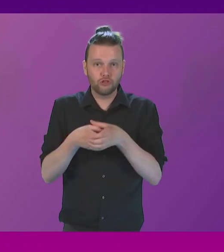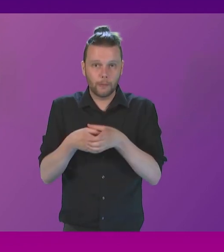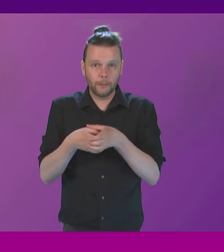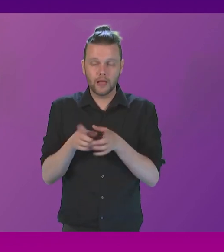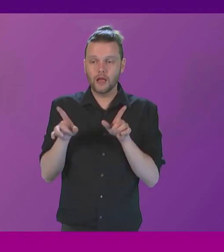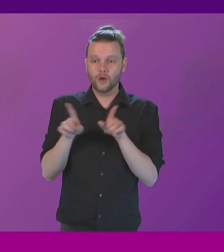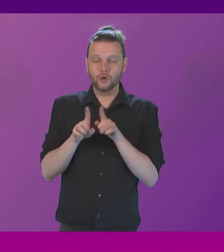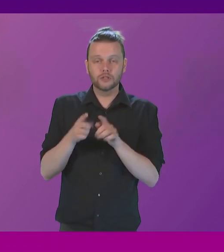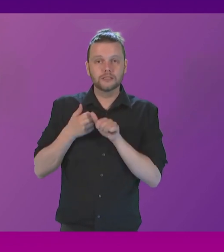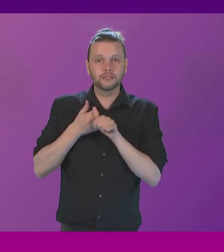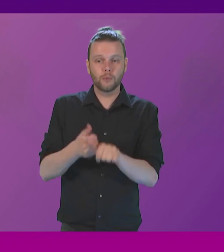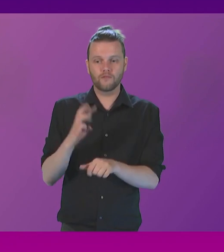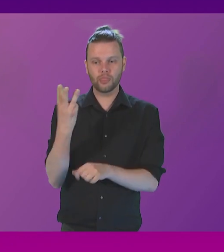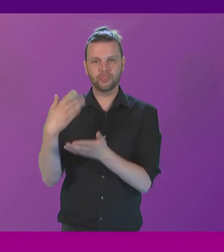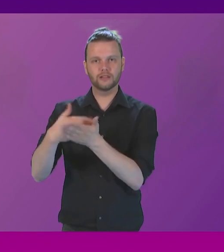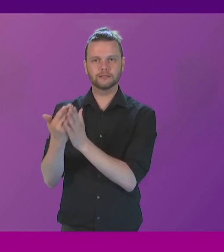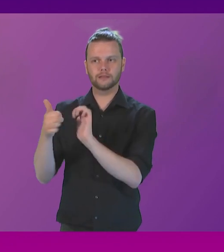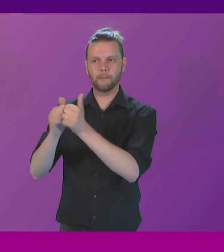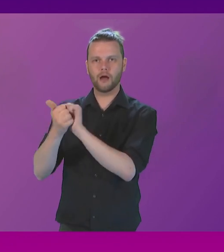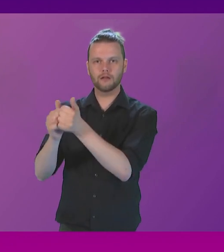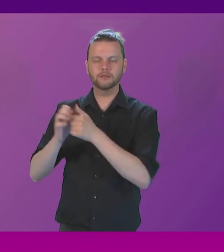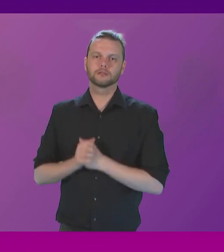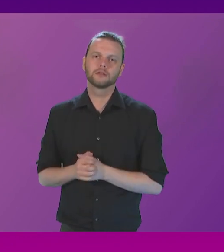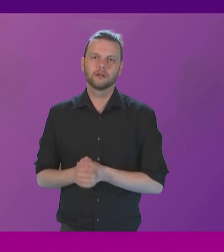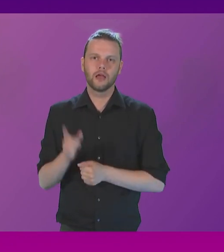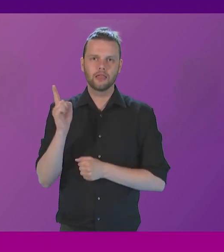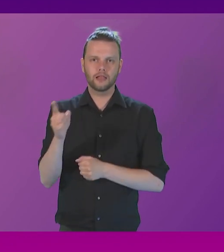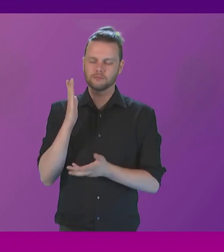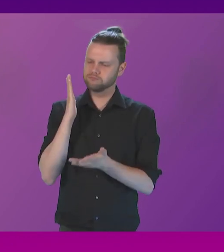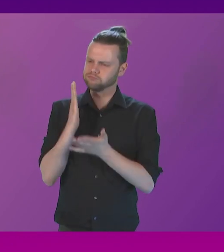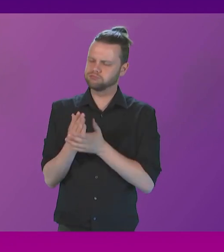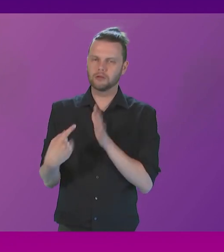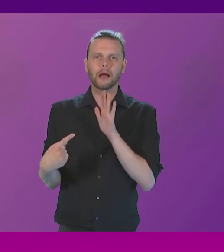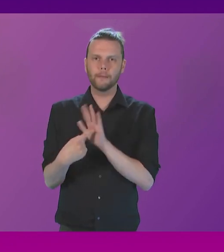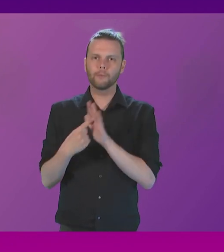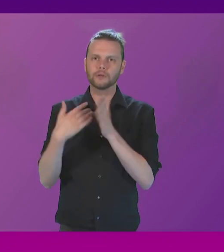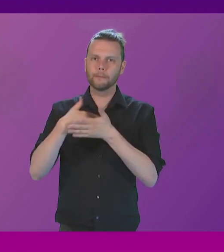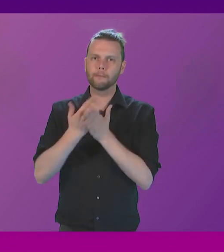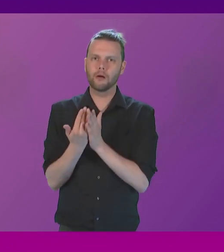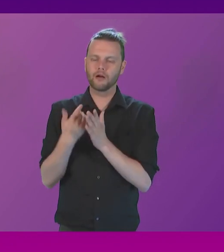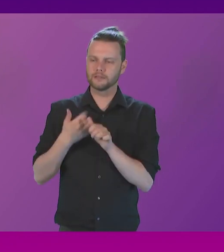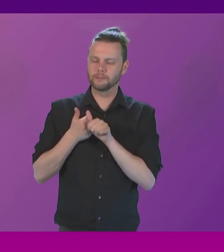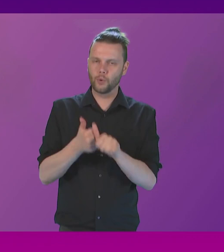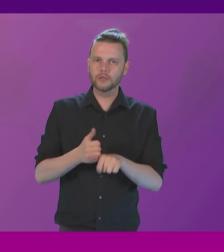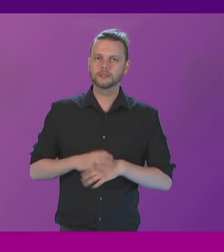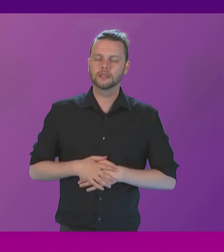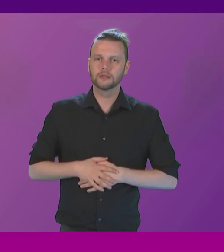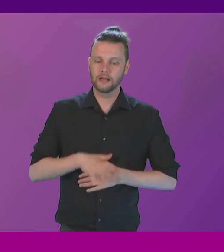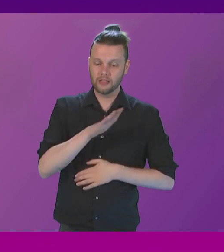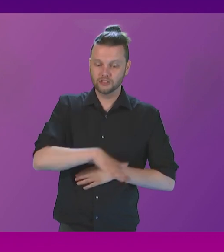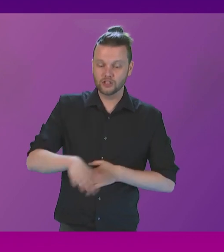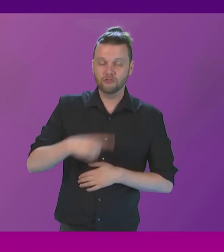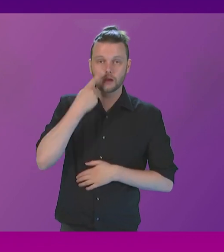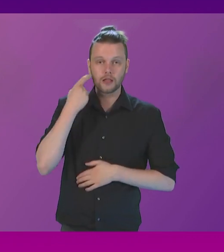also the support from third sector partners, and these are a vital element of support. The Children,